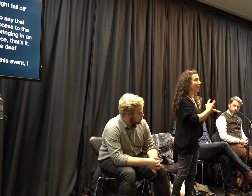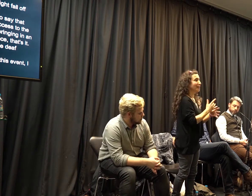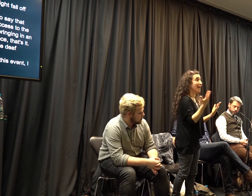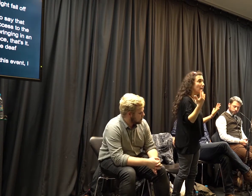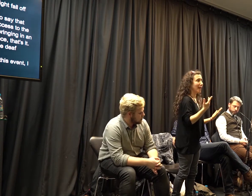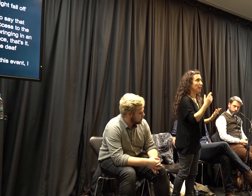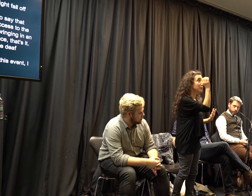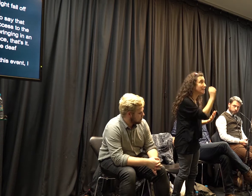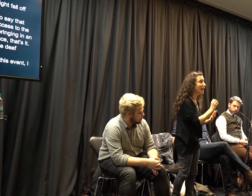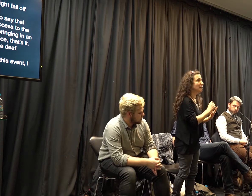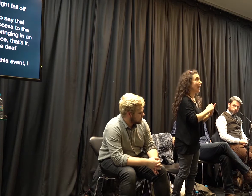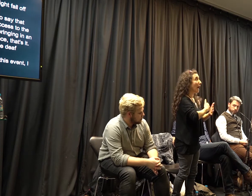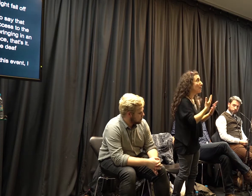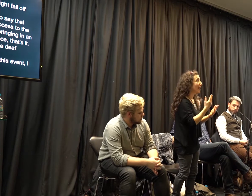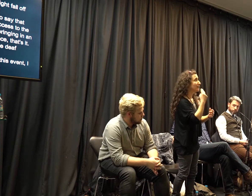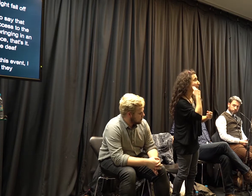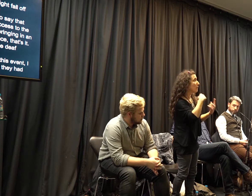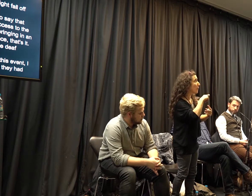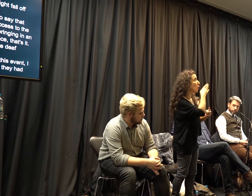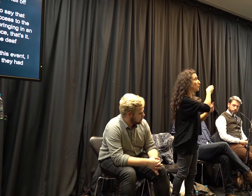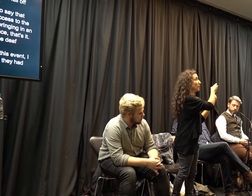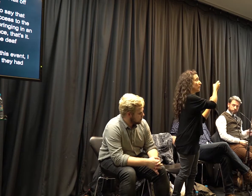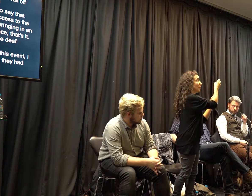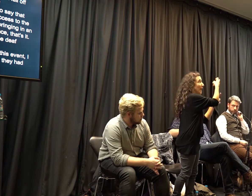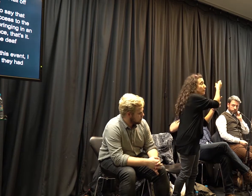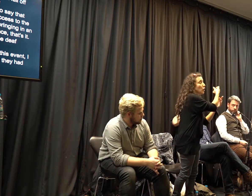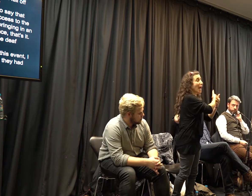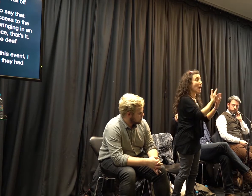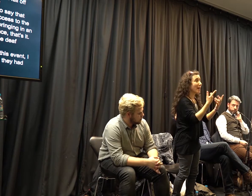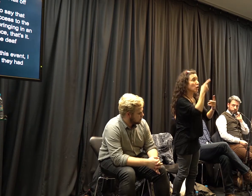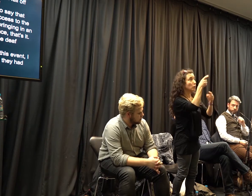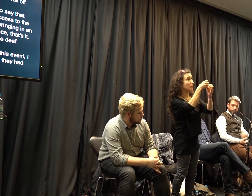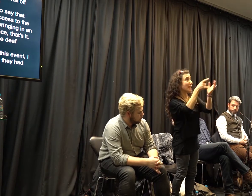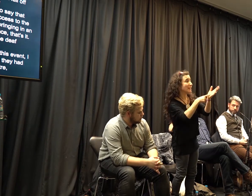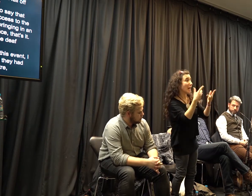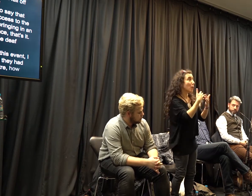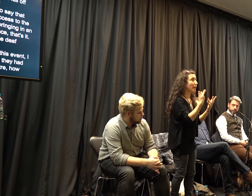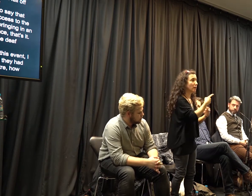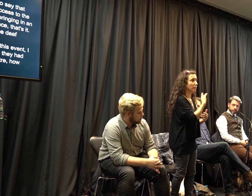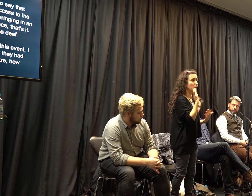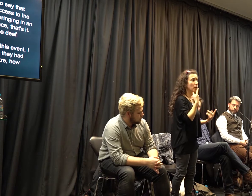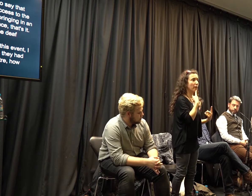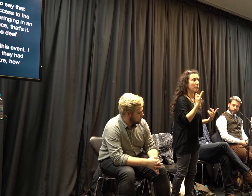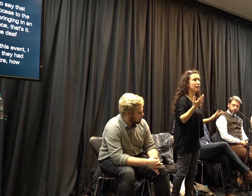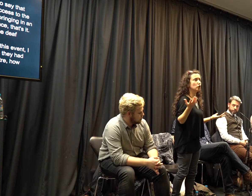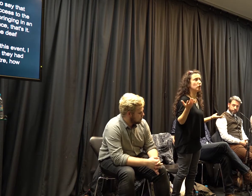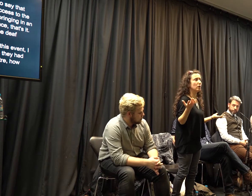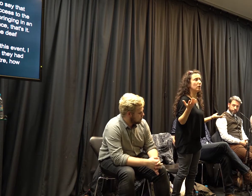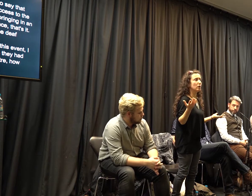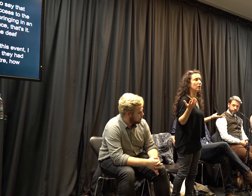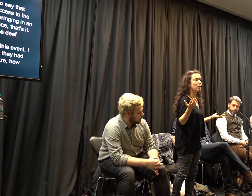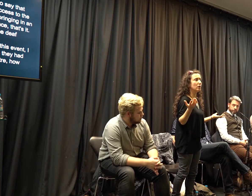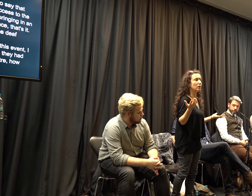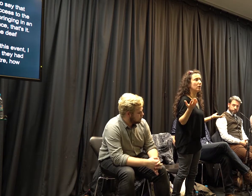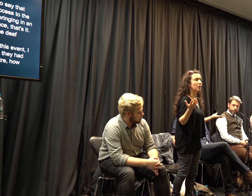what statistics they had about how many deaf people go to the theatre, how many choose captions over sign language